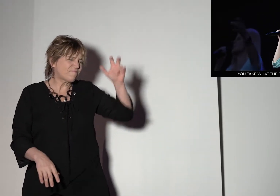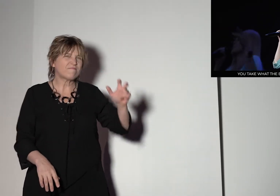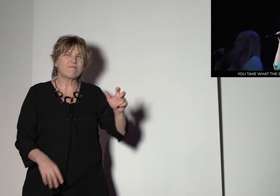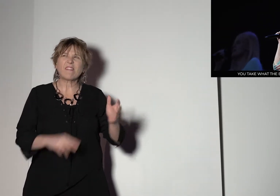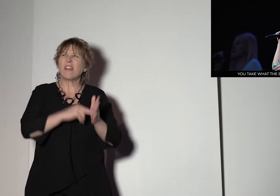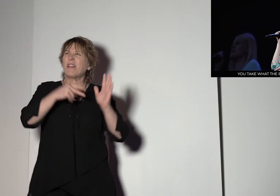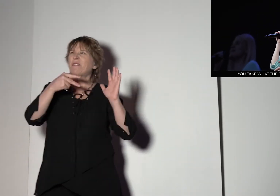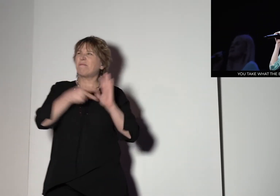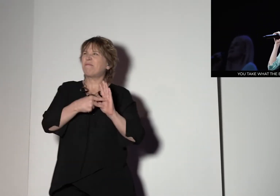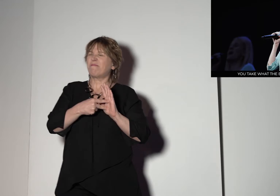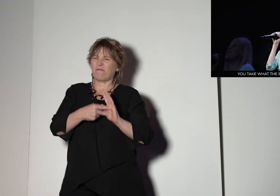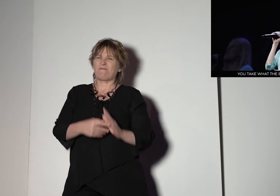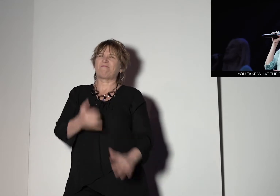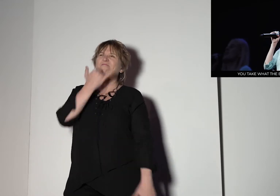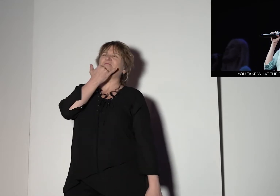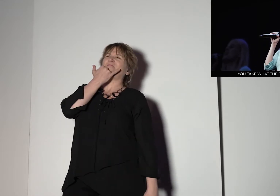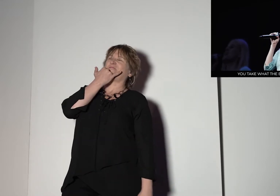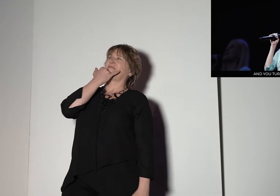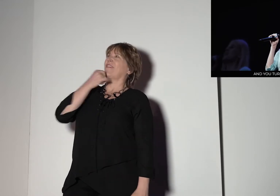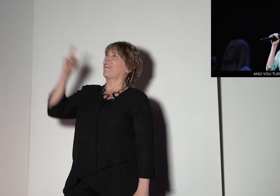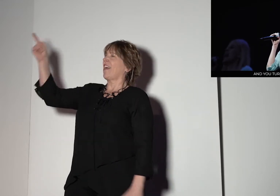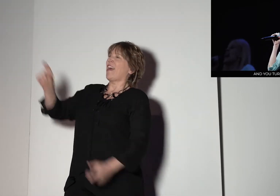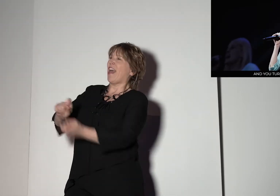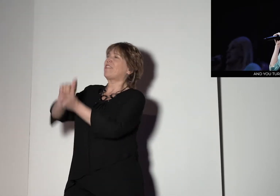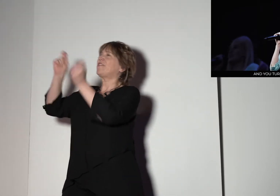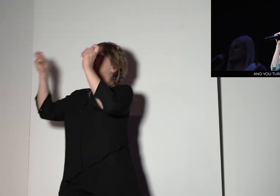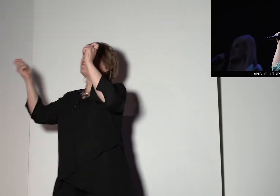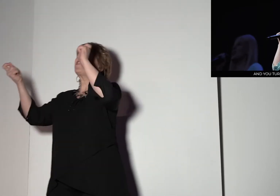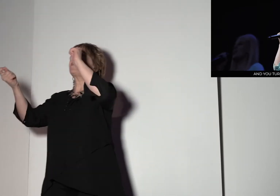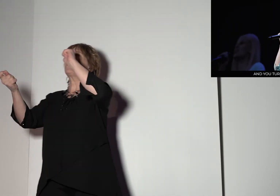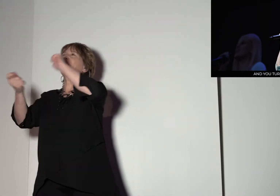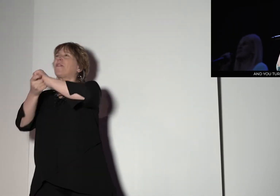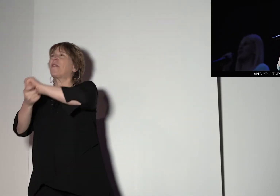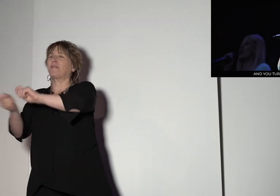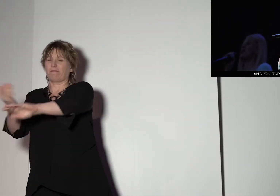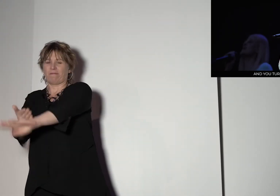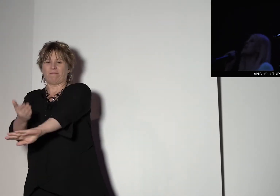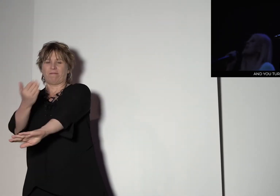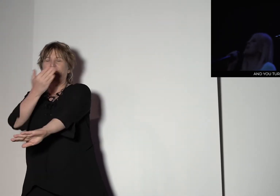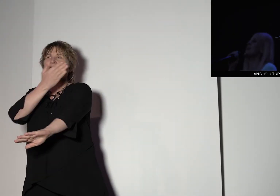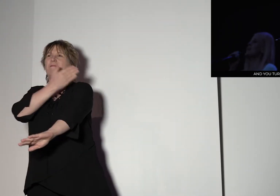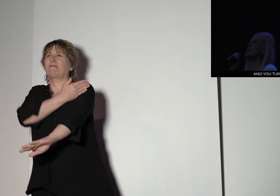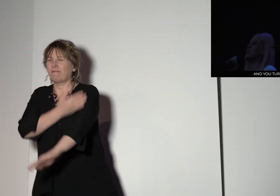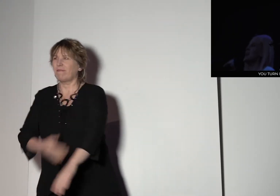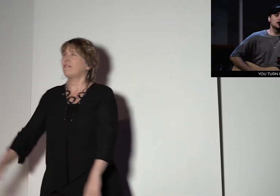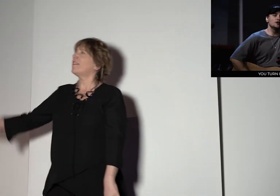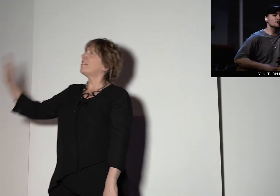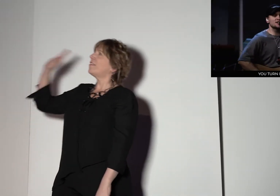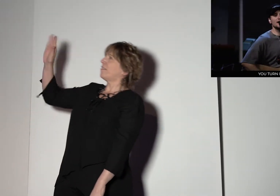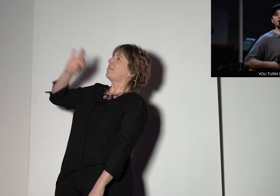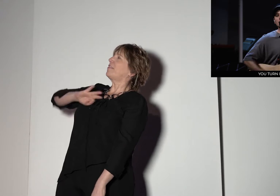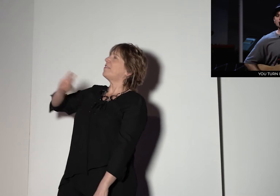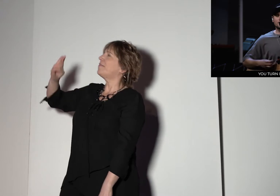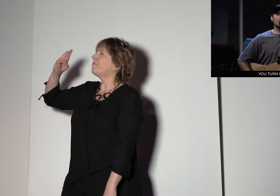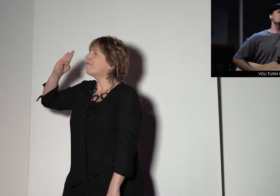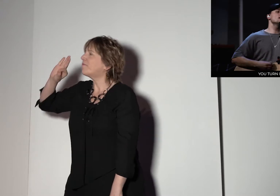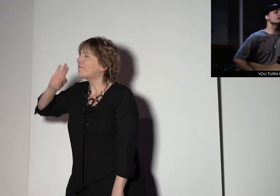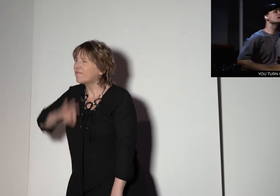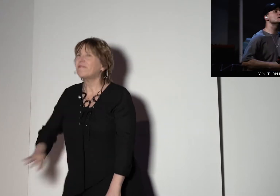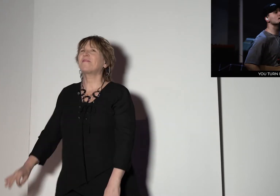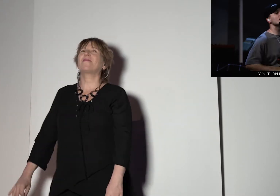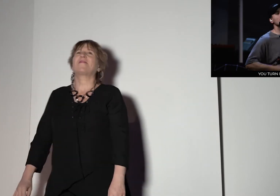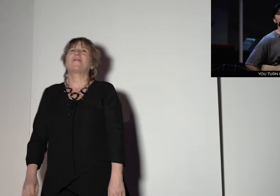take what the enemy meant for evil, and you turn it for good. You turn it